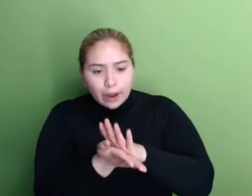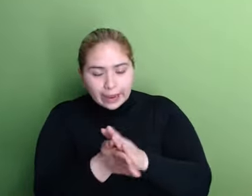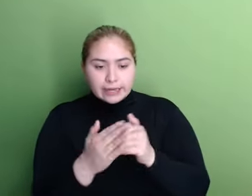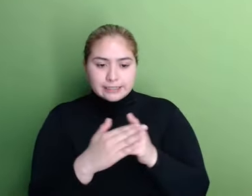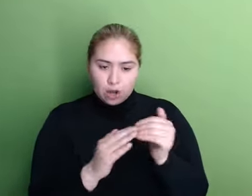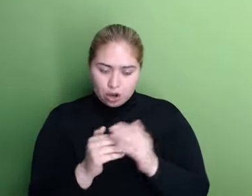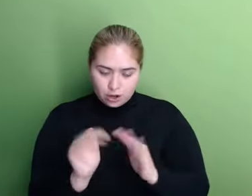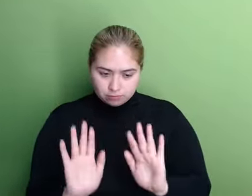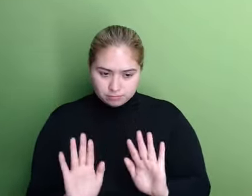you ready?